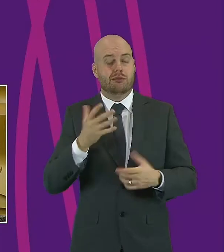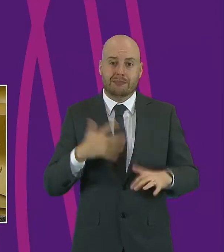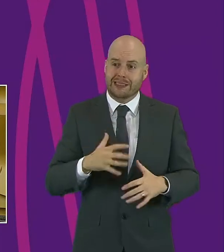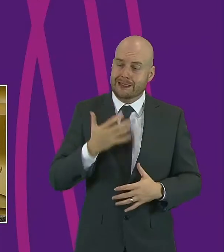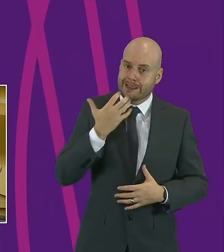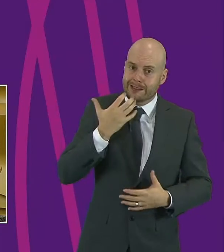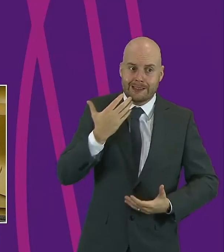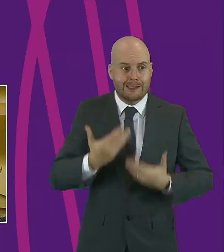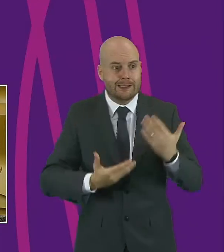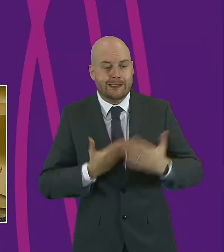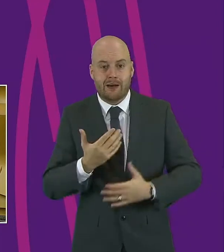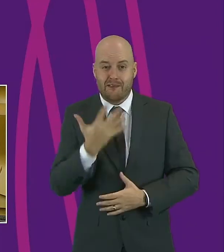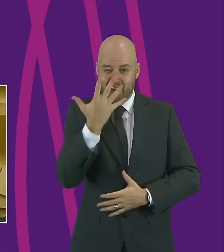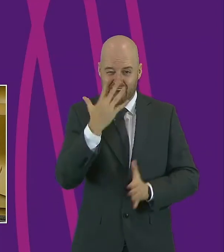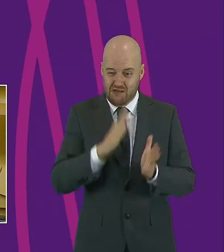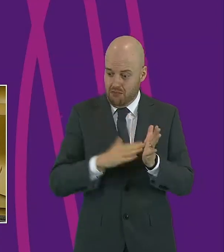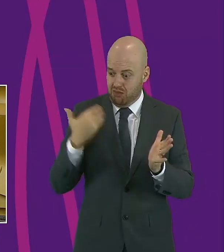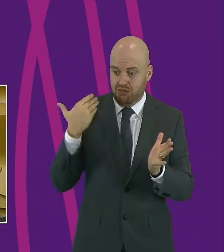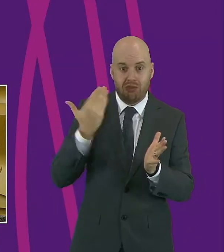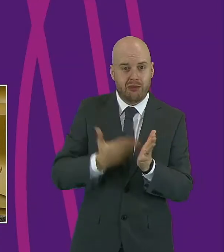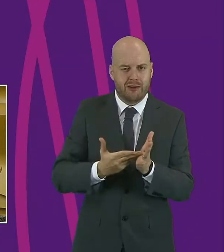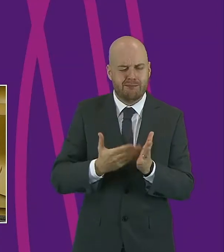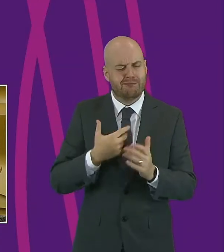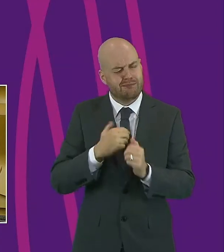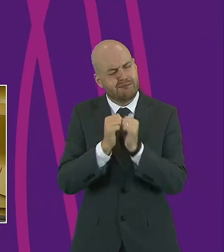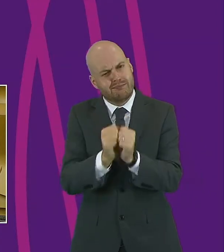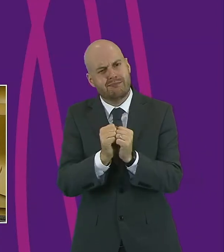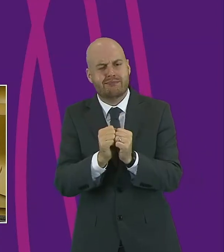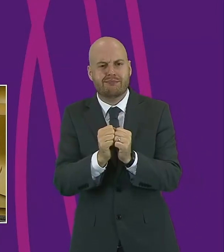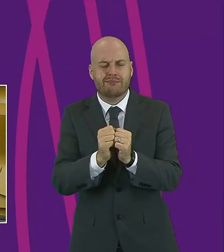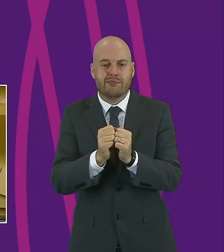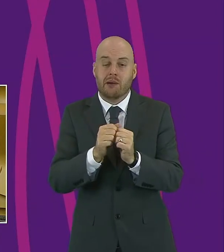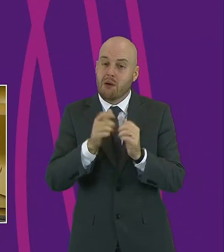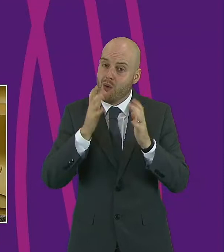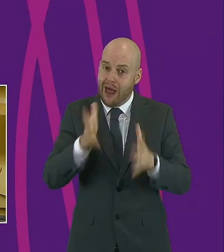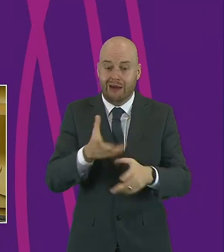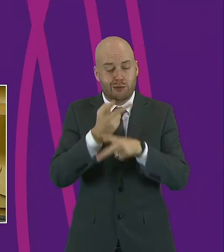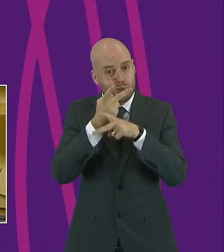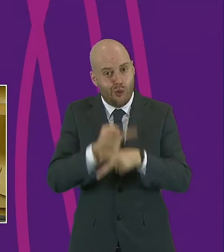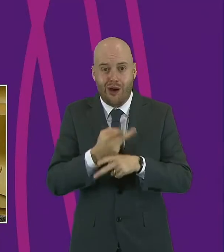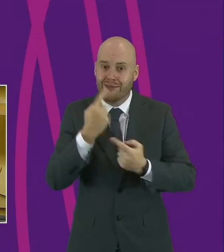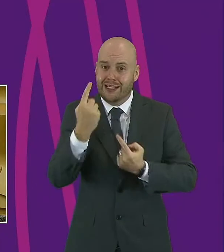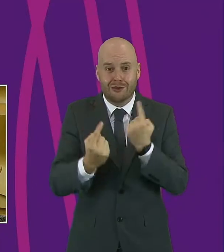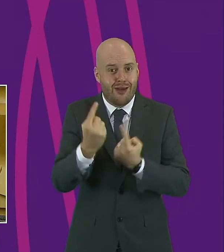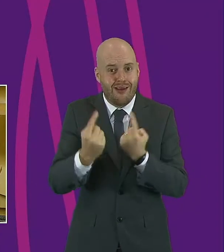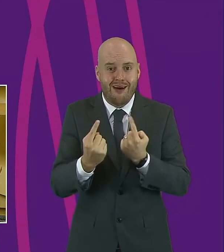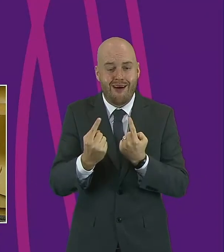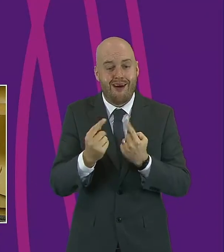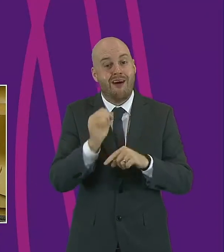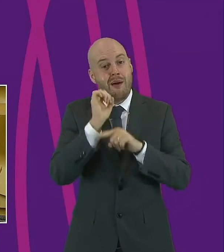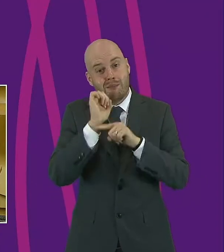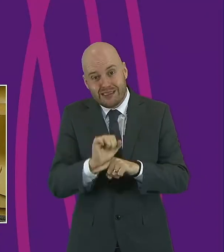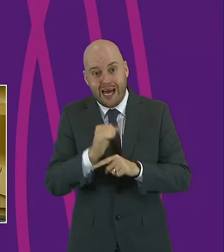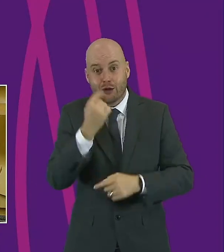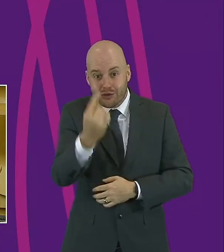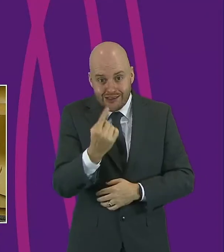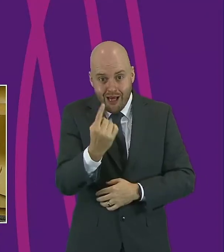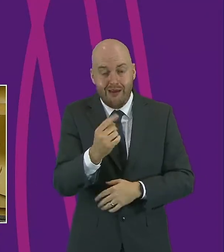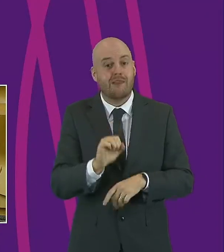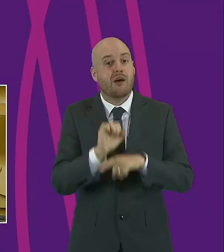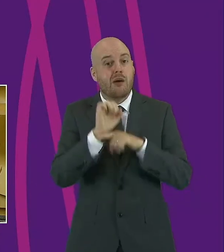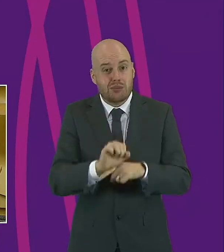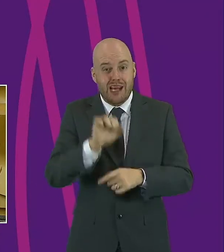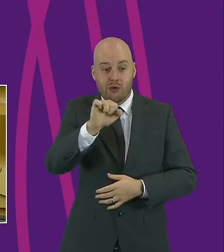to these rules is an expression of our care for each other. It is the way in which we protect not just ourselves, but our loved ones and